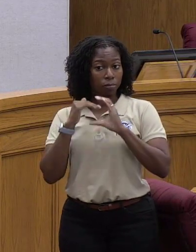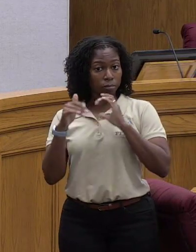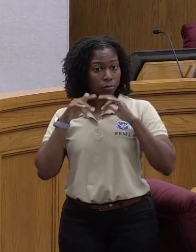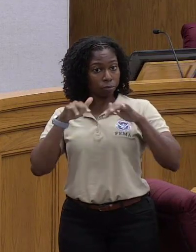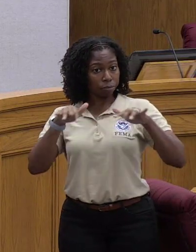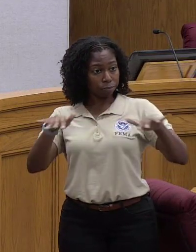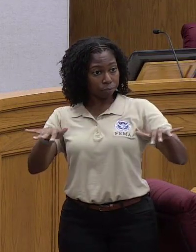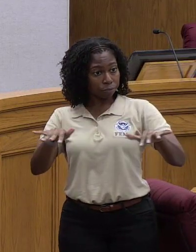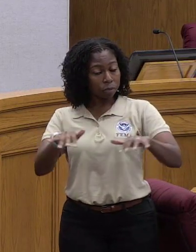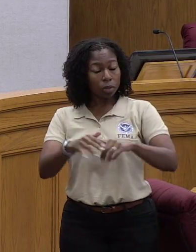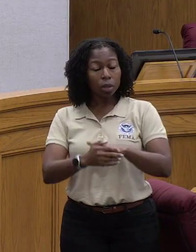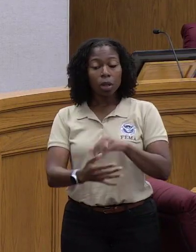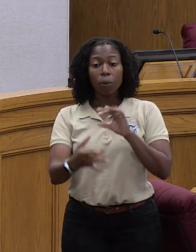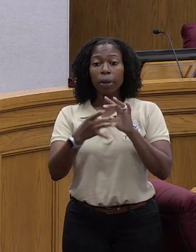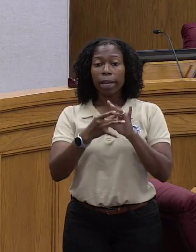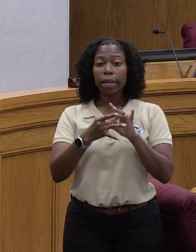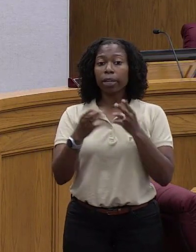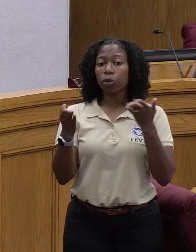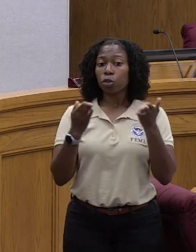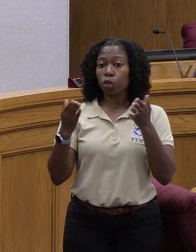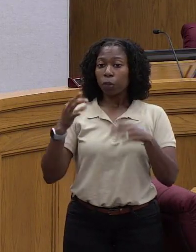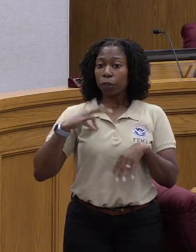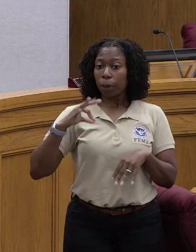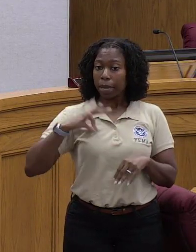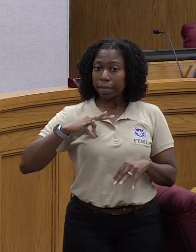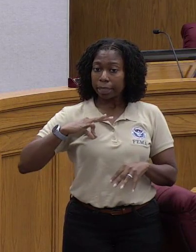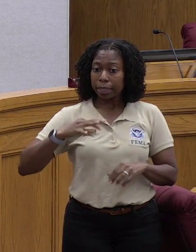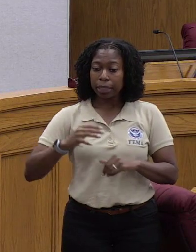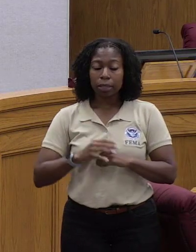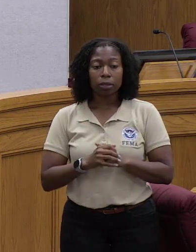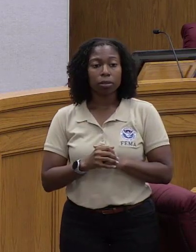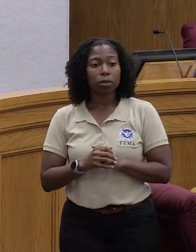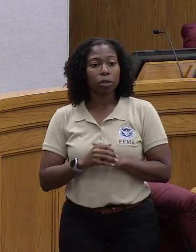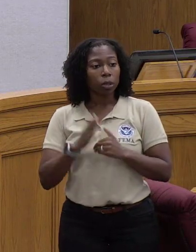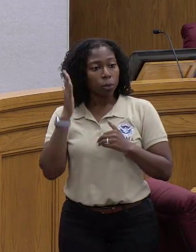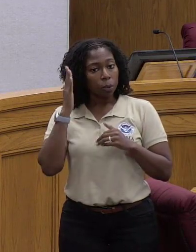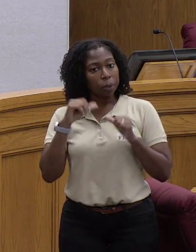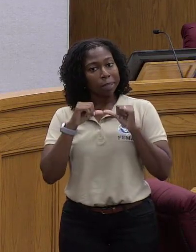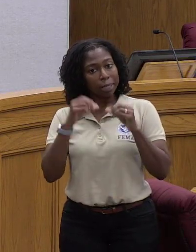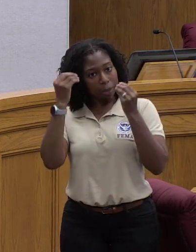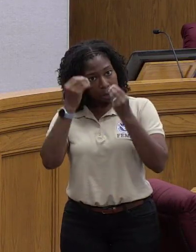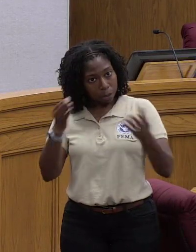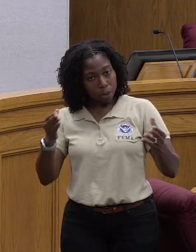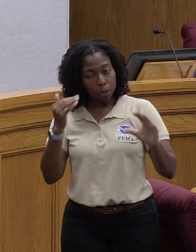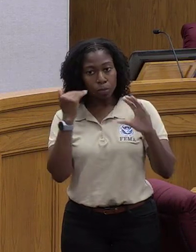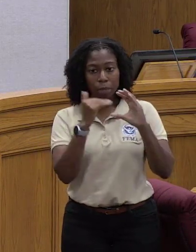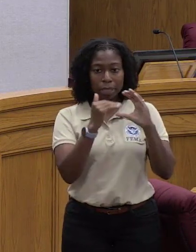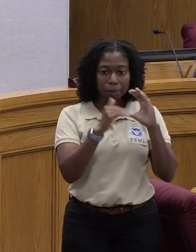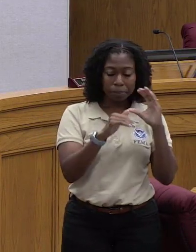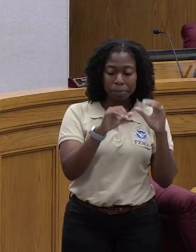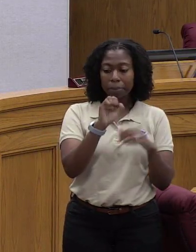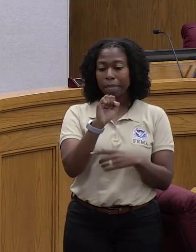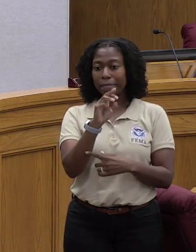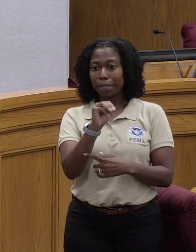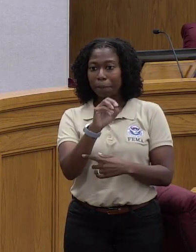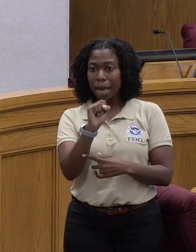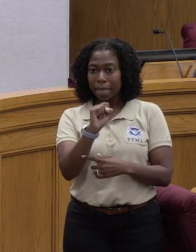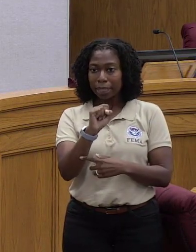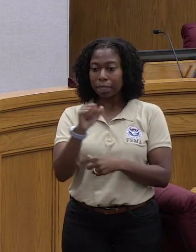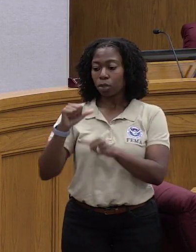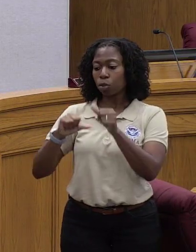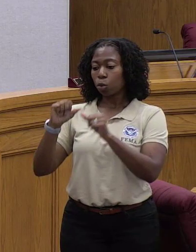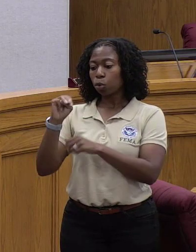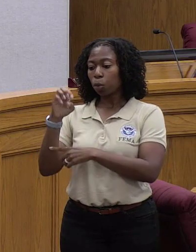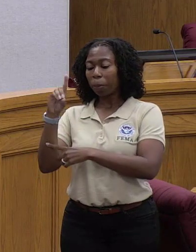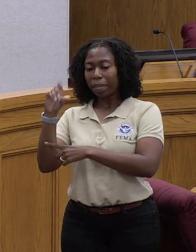Charles customers about the service credits. We will continue to update the community and customers via email, SMS, and on social